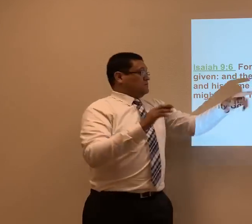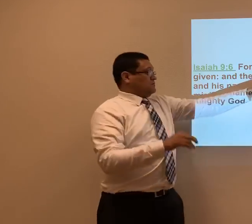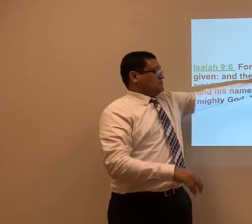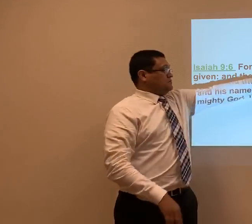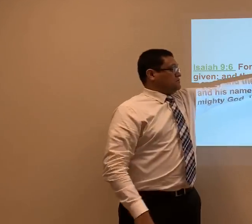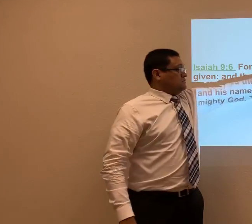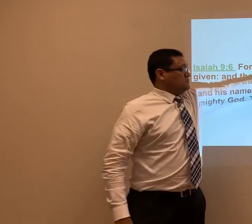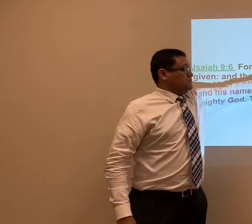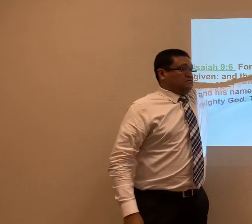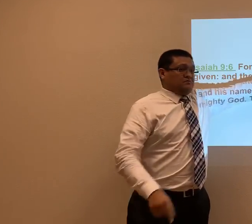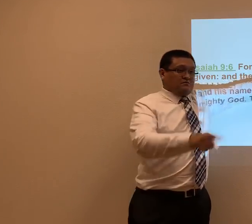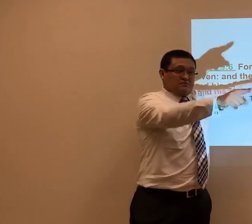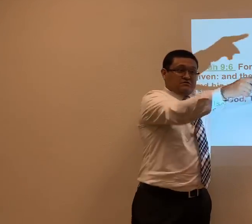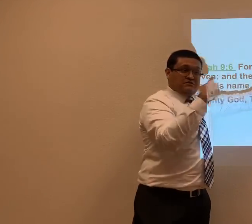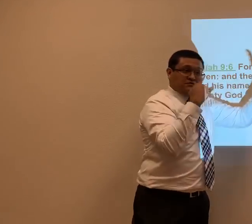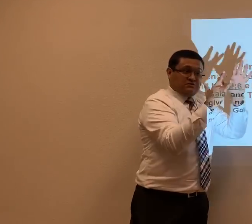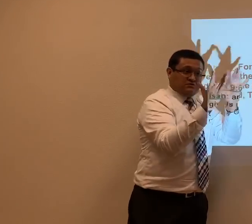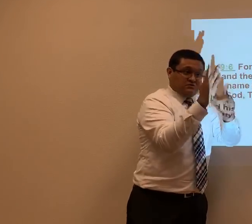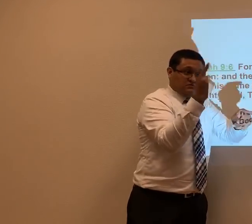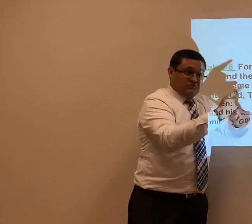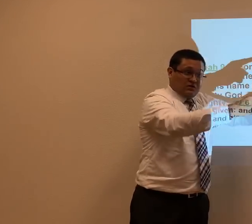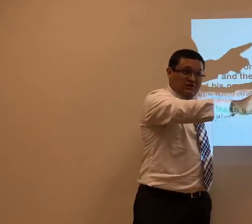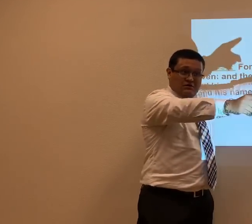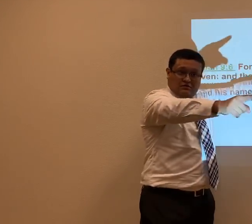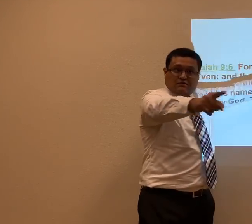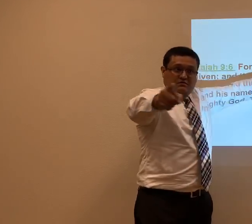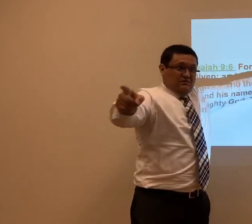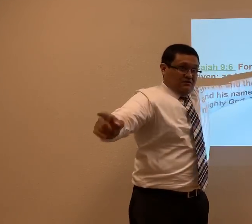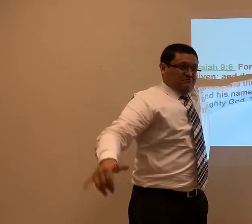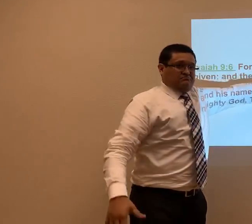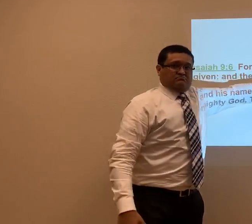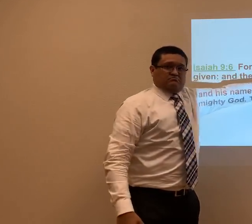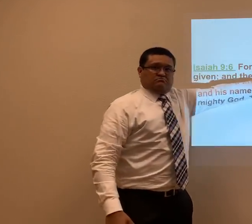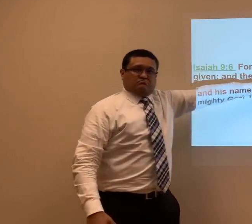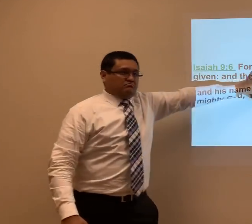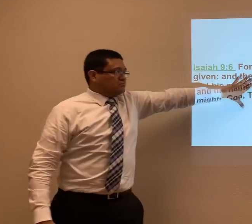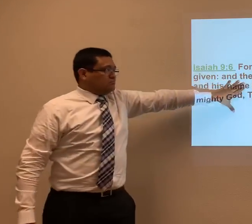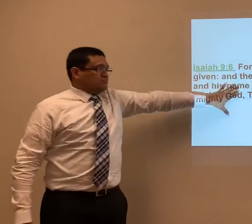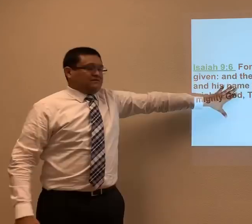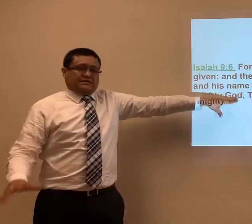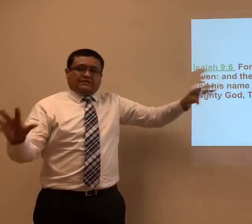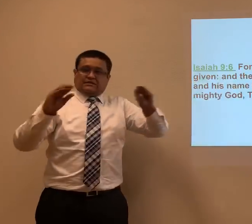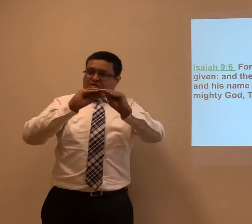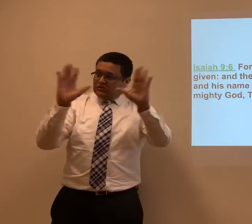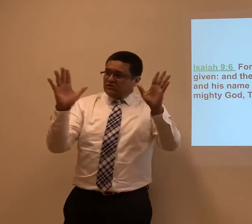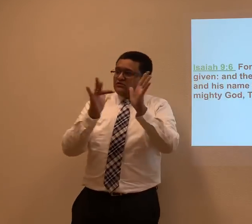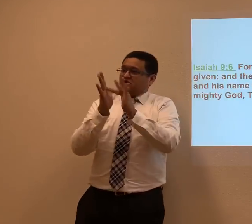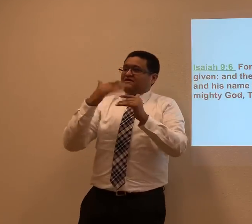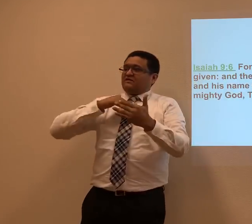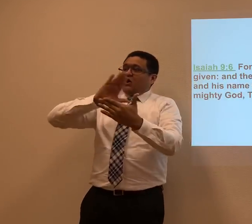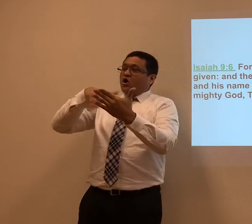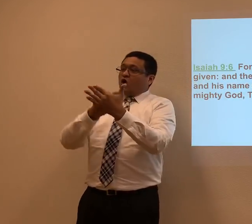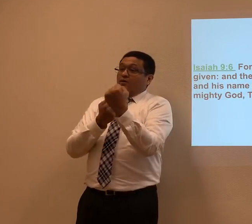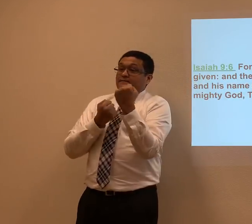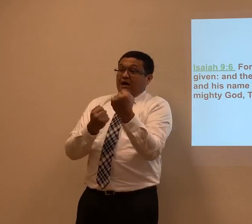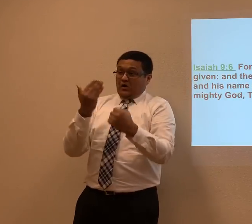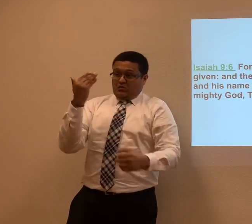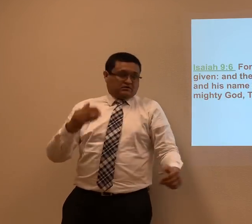But if you look up here, it says a child is born, and he's talking about Jesus here. So Jesus